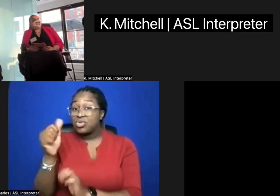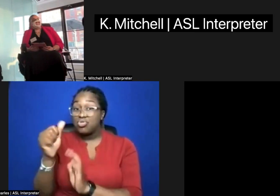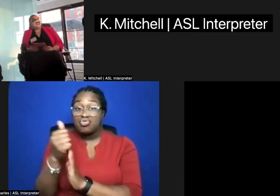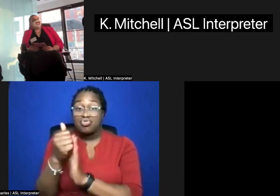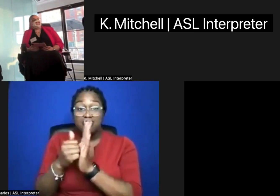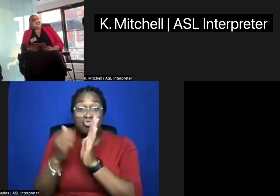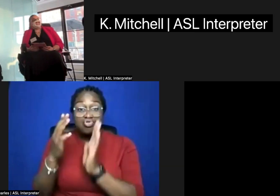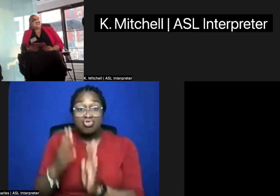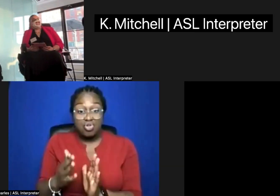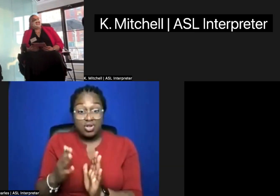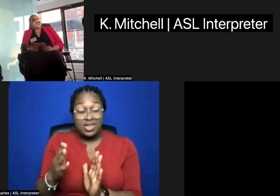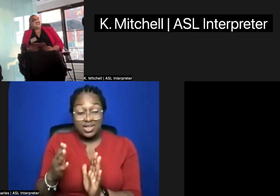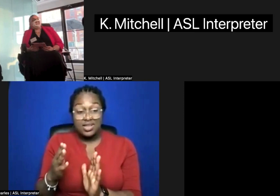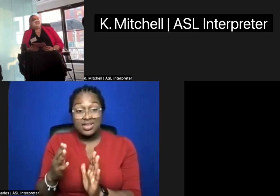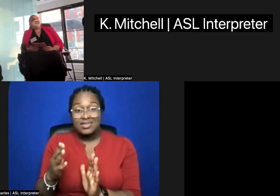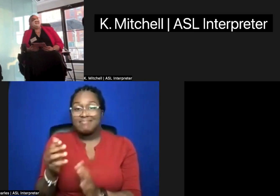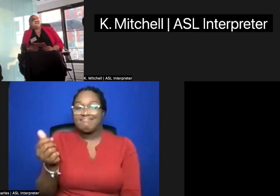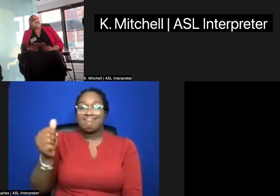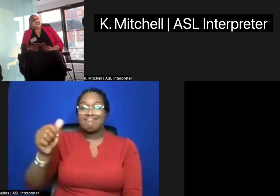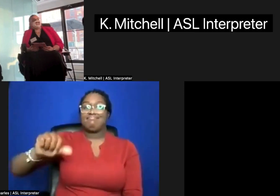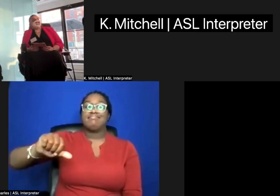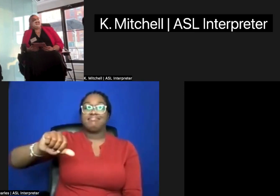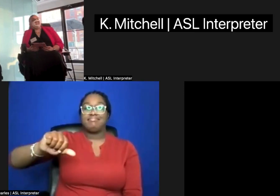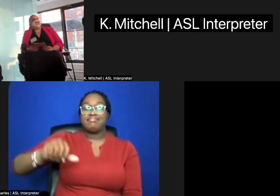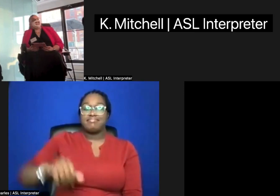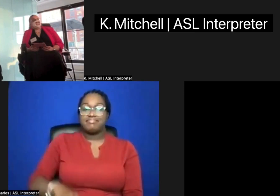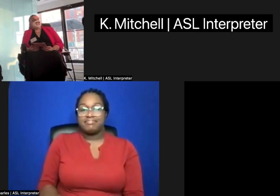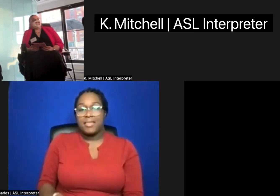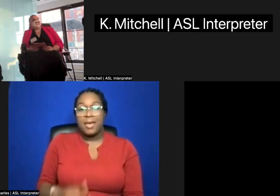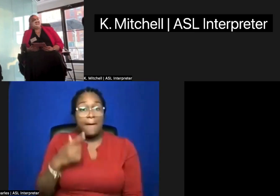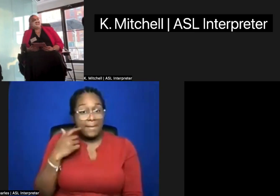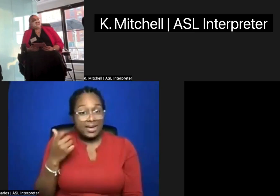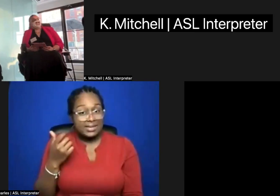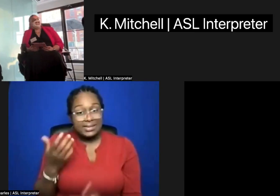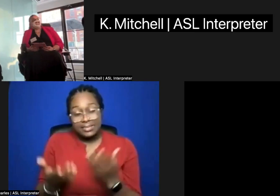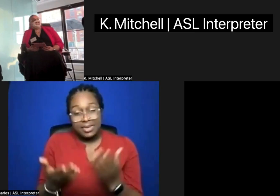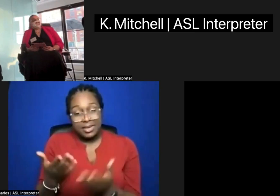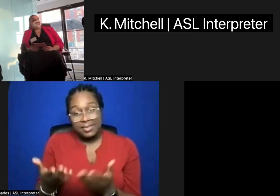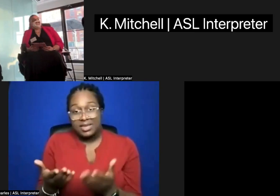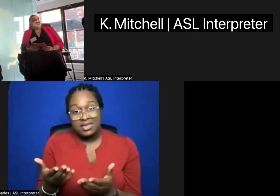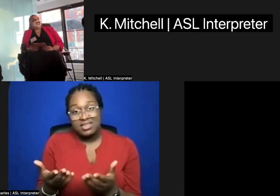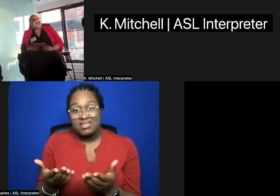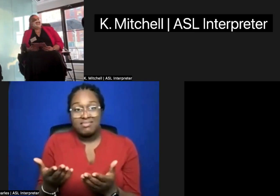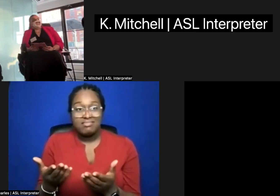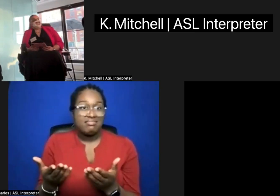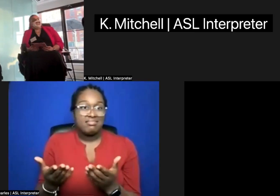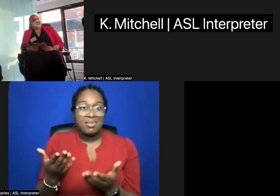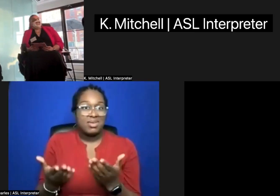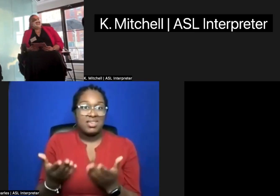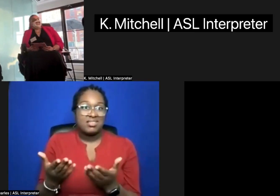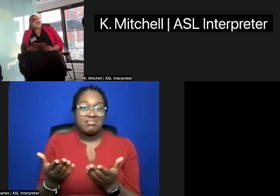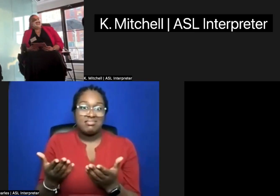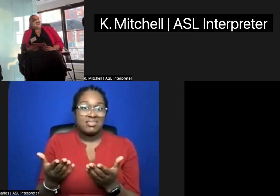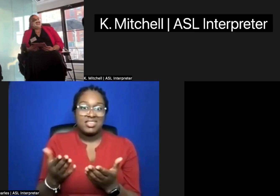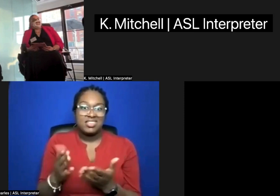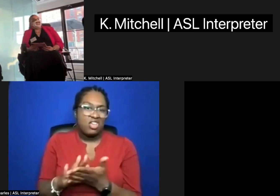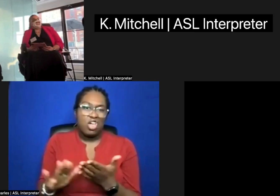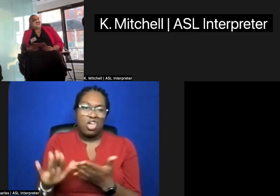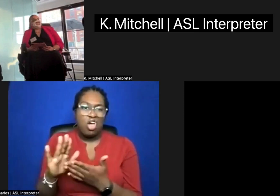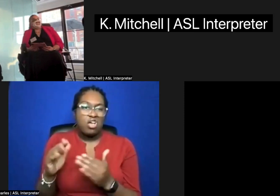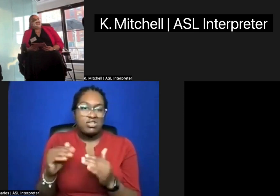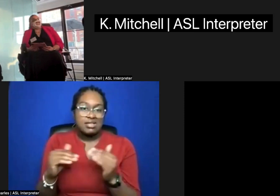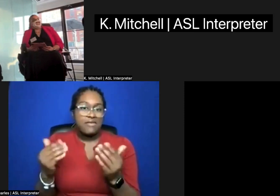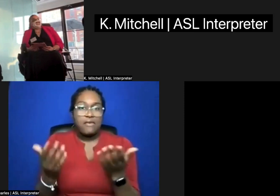have denied them because maybe it's like a college reputation or like they were